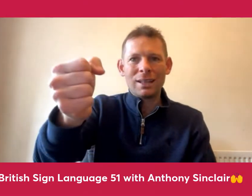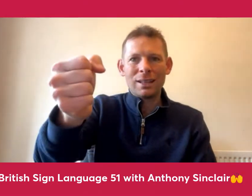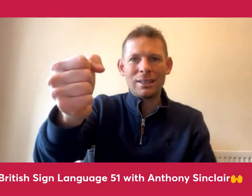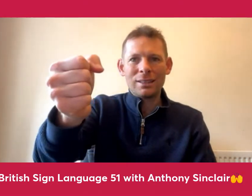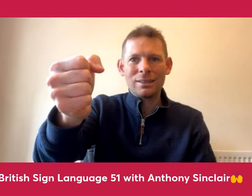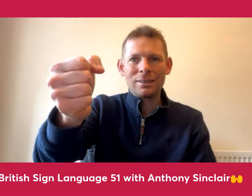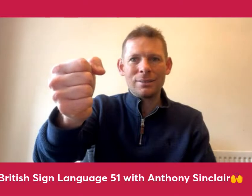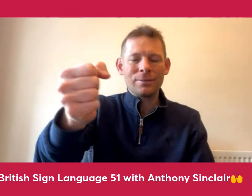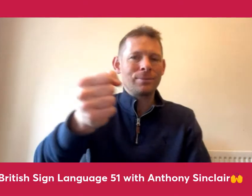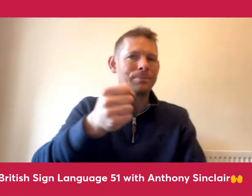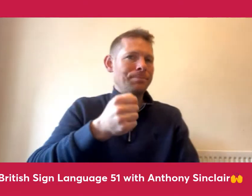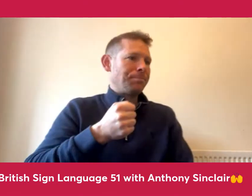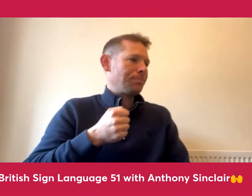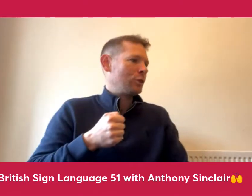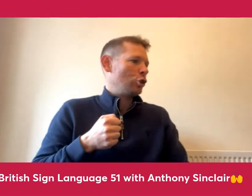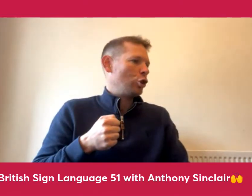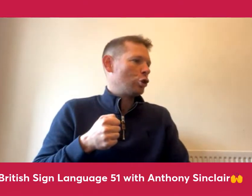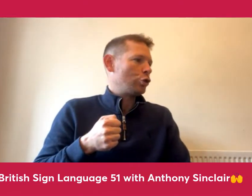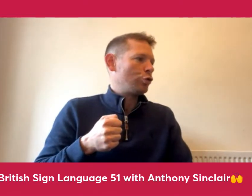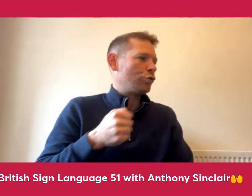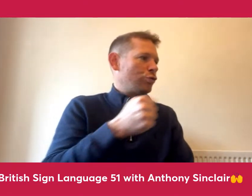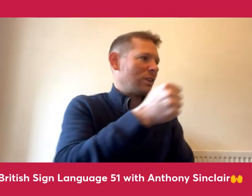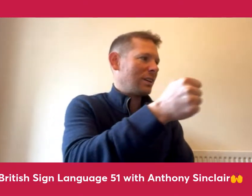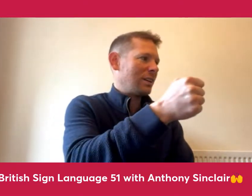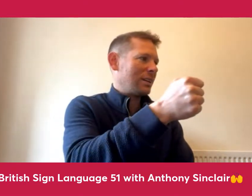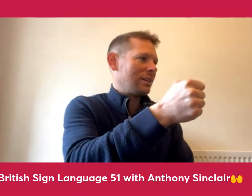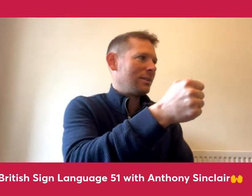And a train. So that's train.